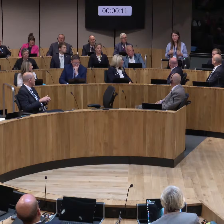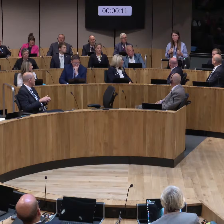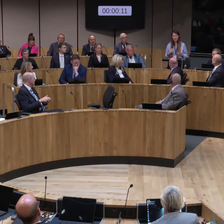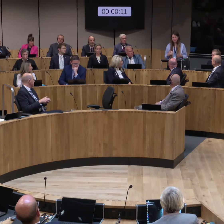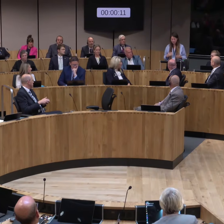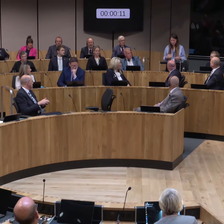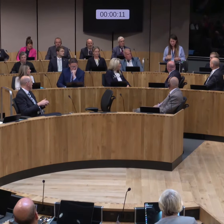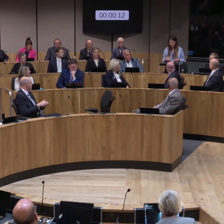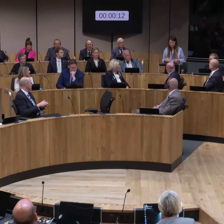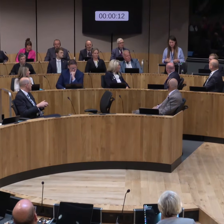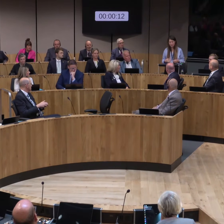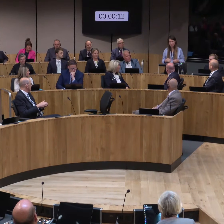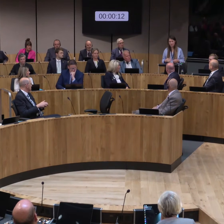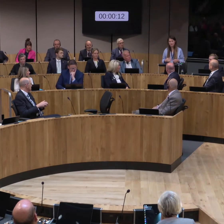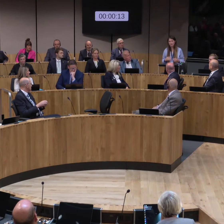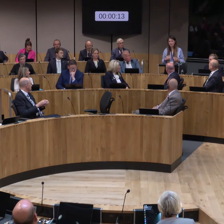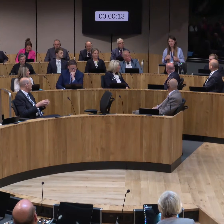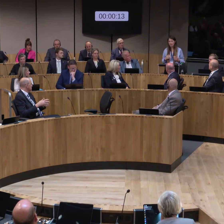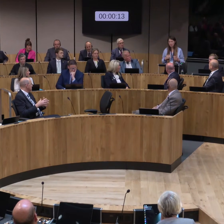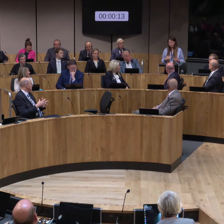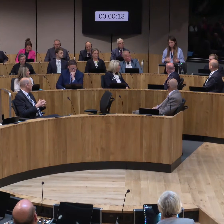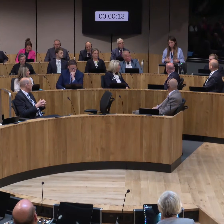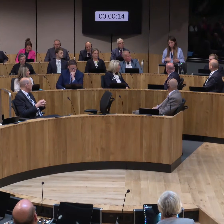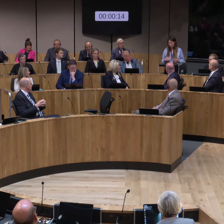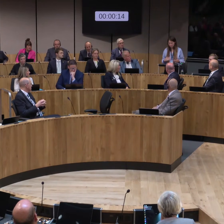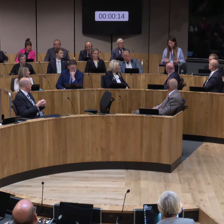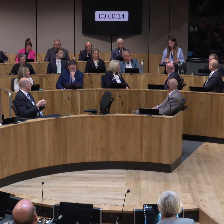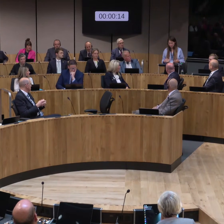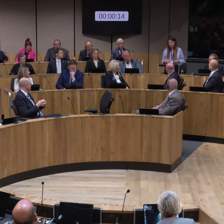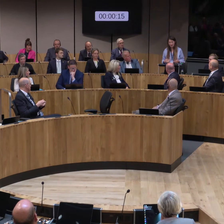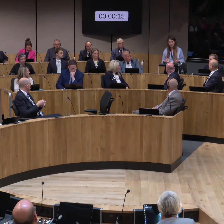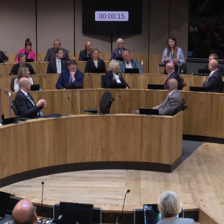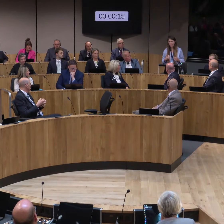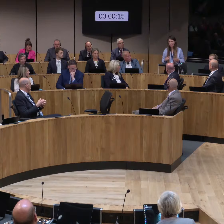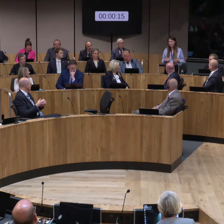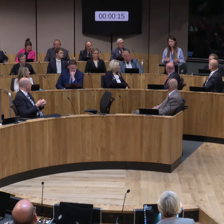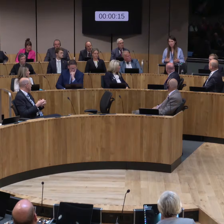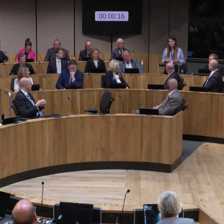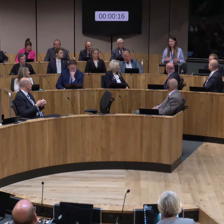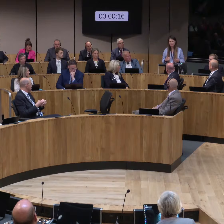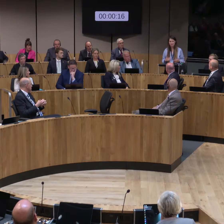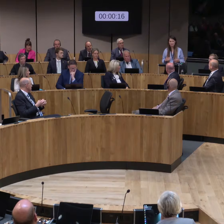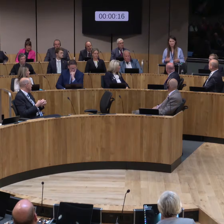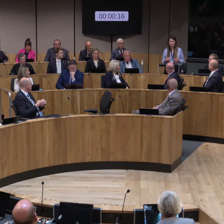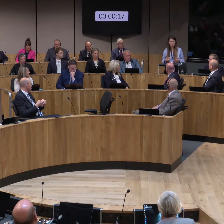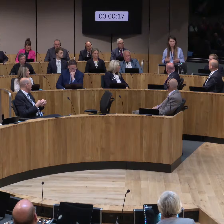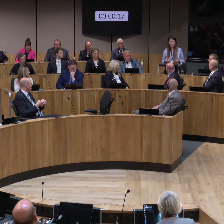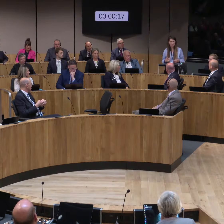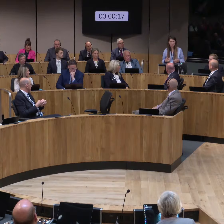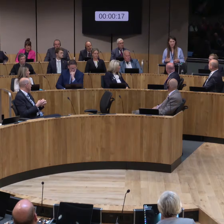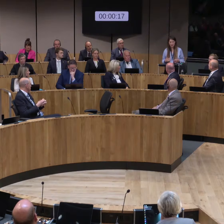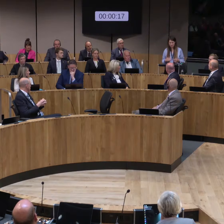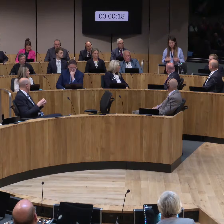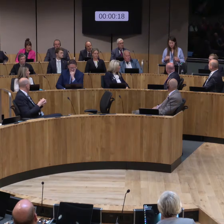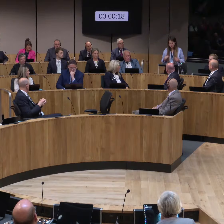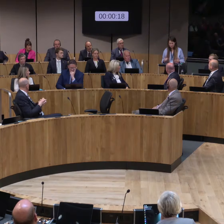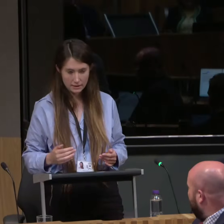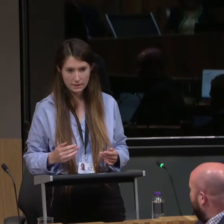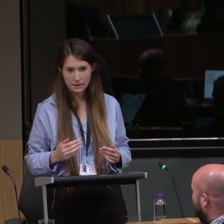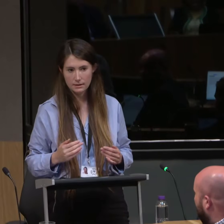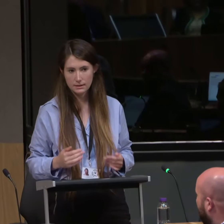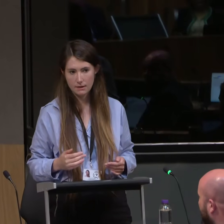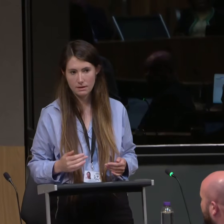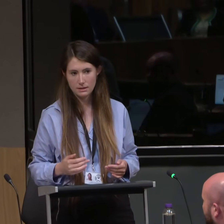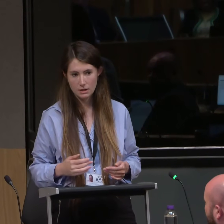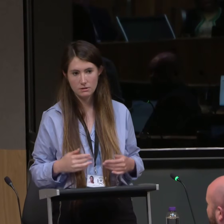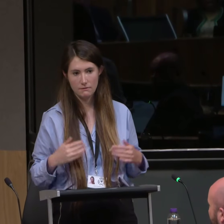discharges. In fact, this is so serious that the river is devoid of life, and little progress seems to have been made in